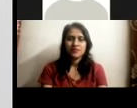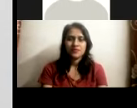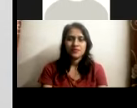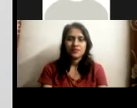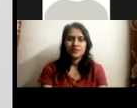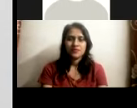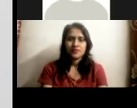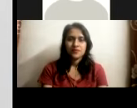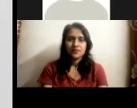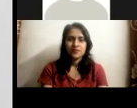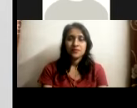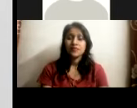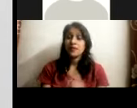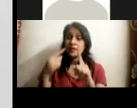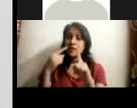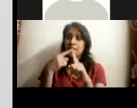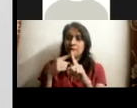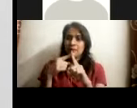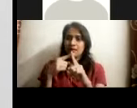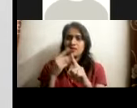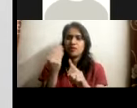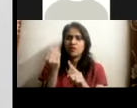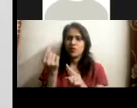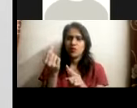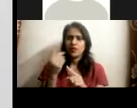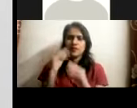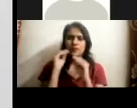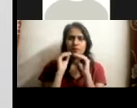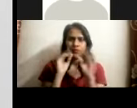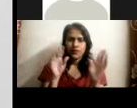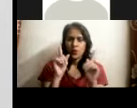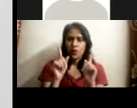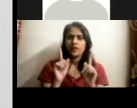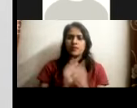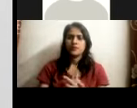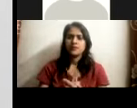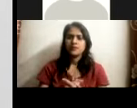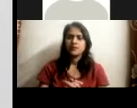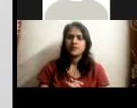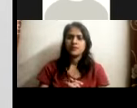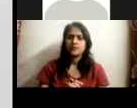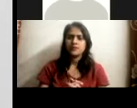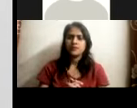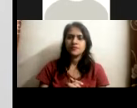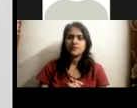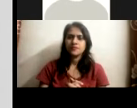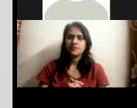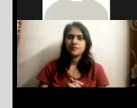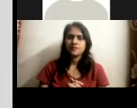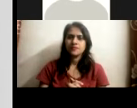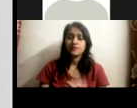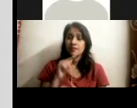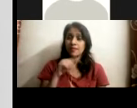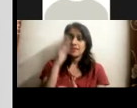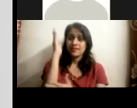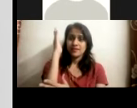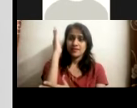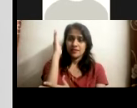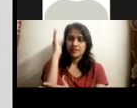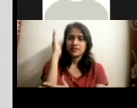Also, guys, I'll just take a couple of minutes and make one announcement. These lectures